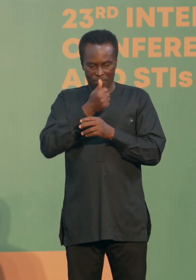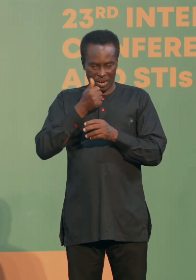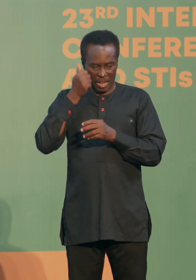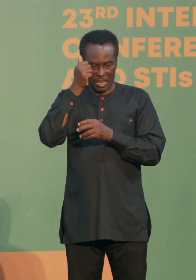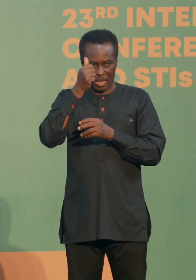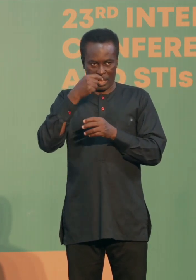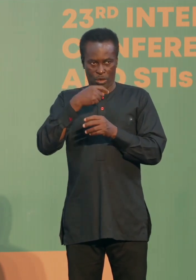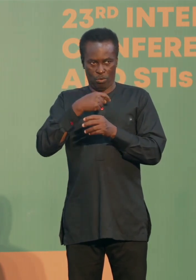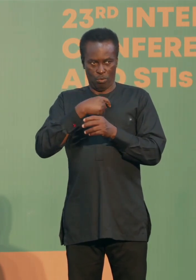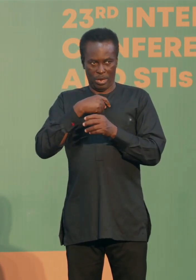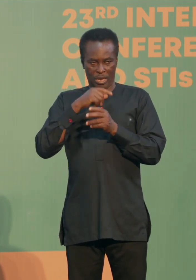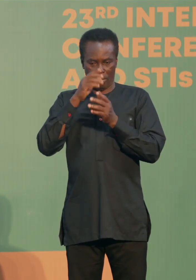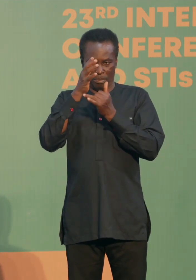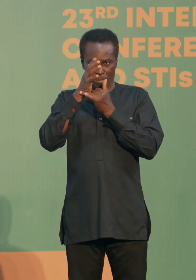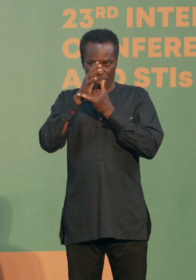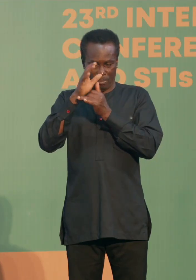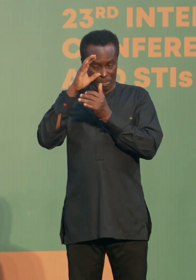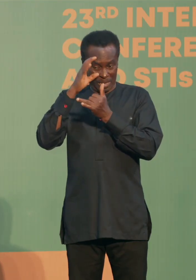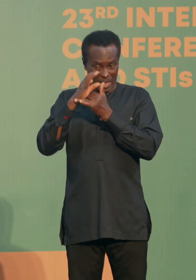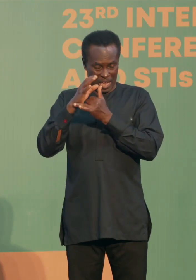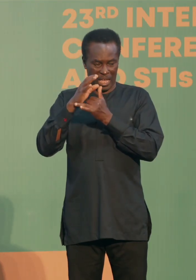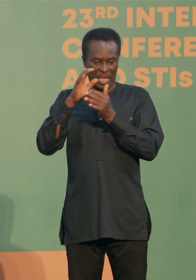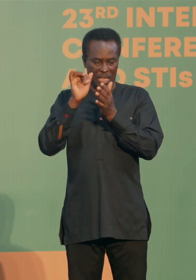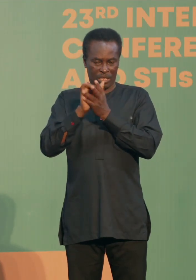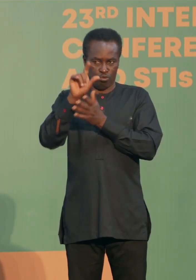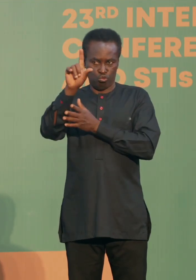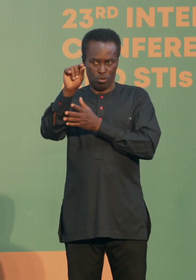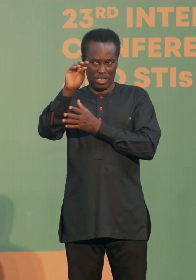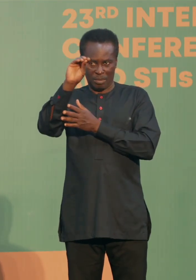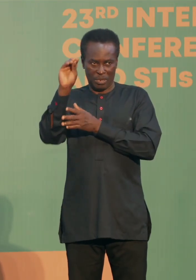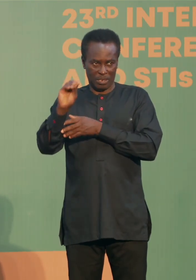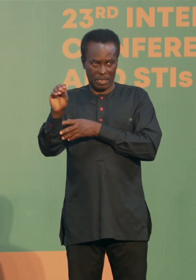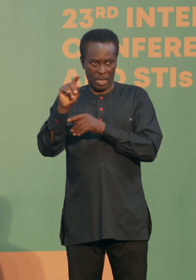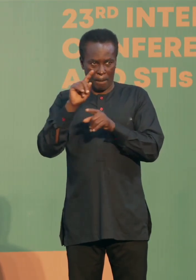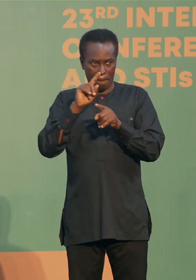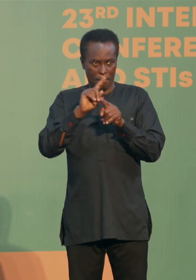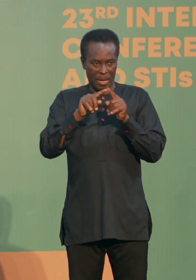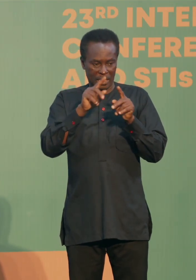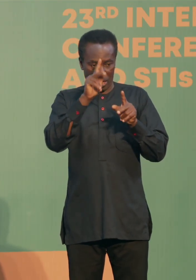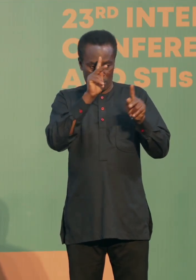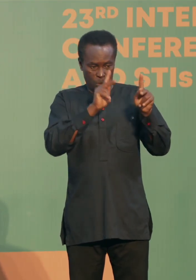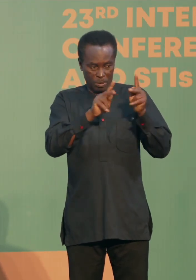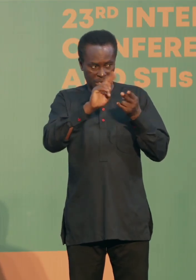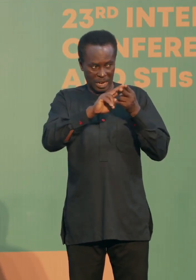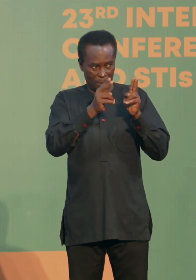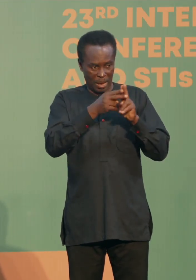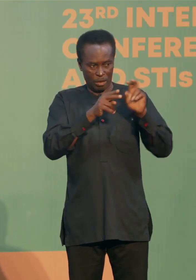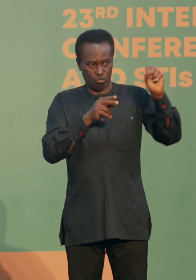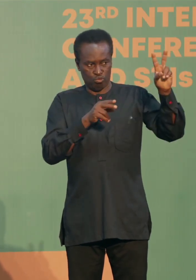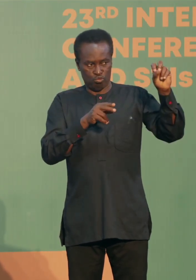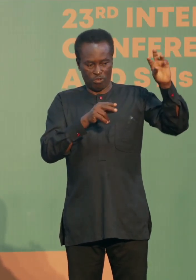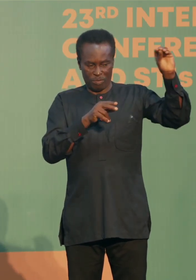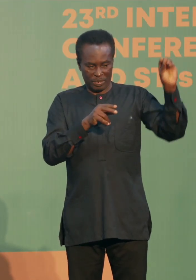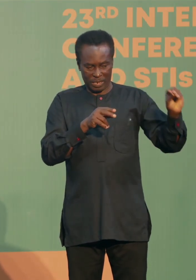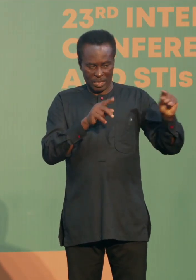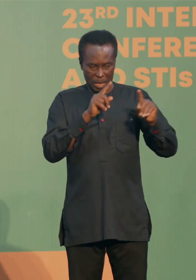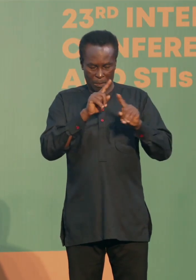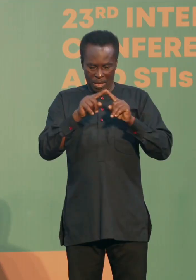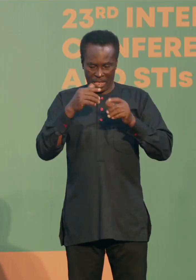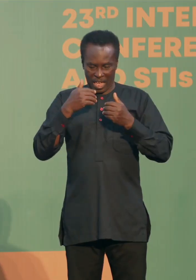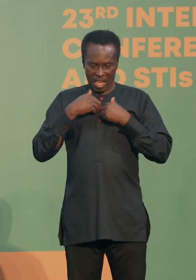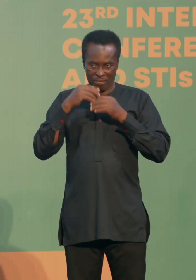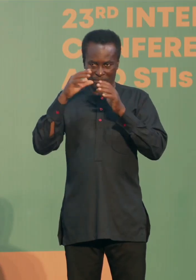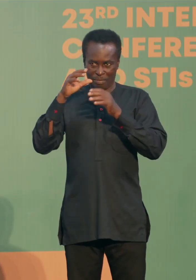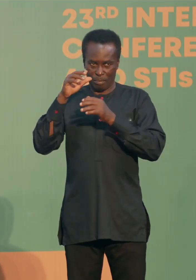20%, but African region, in terms of population, is only 12%, but in terms of cervical cancer cases, we contribute a